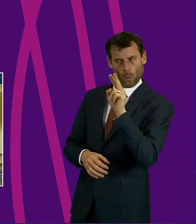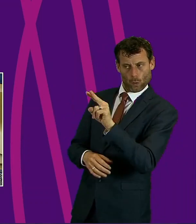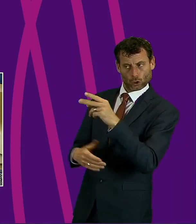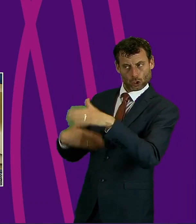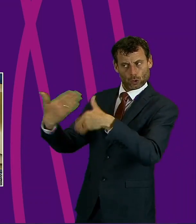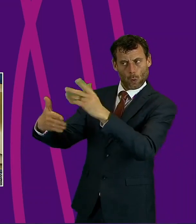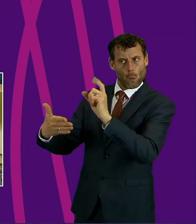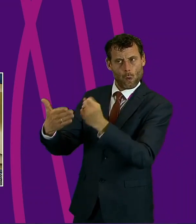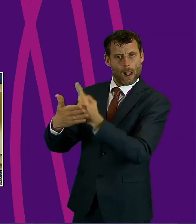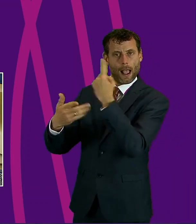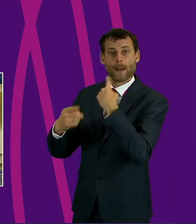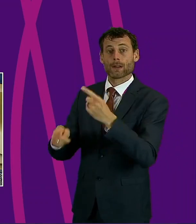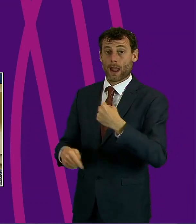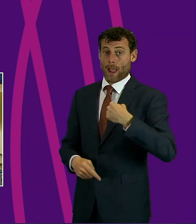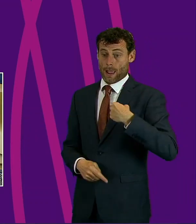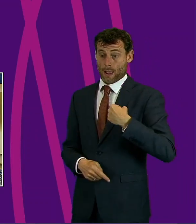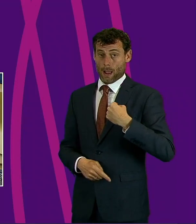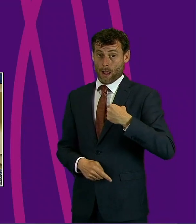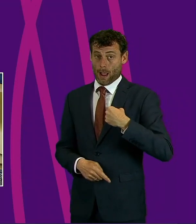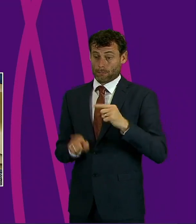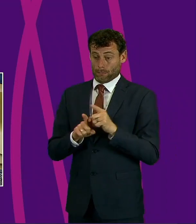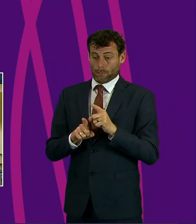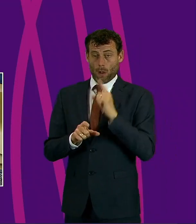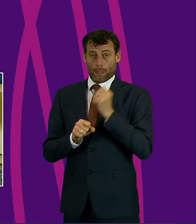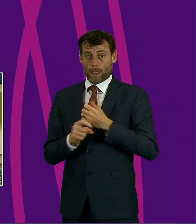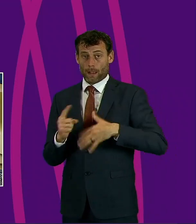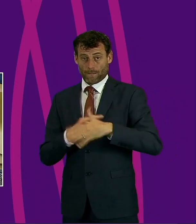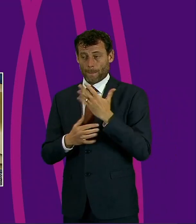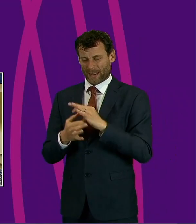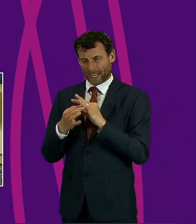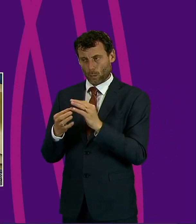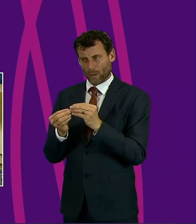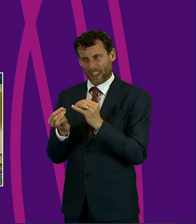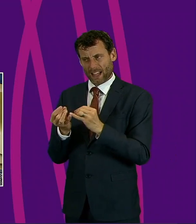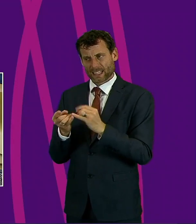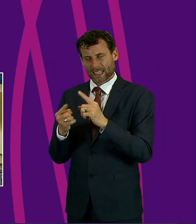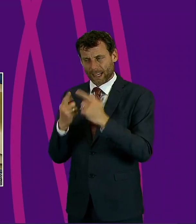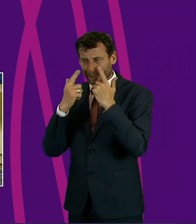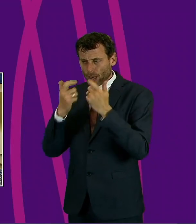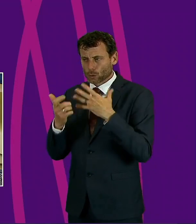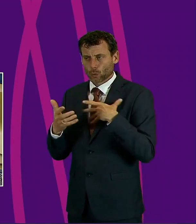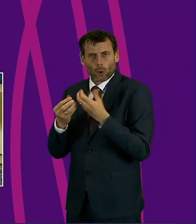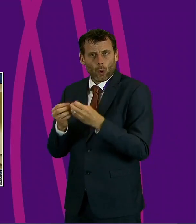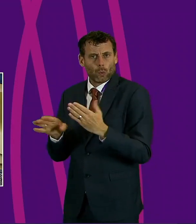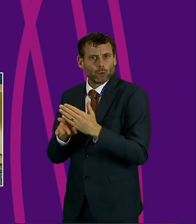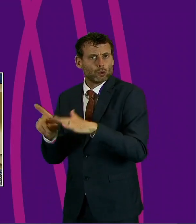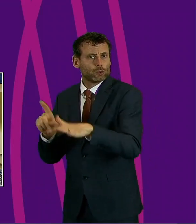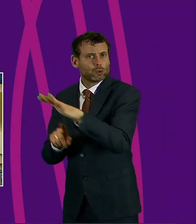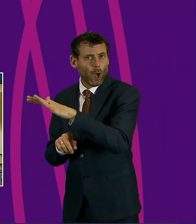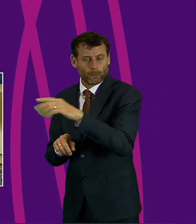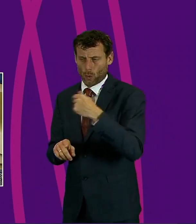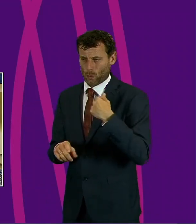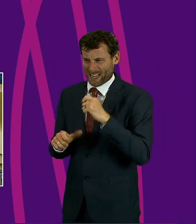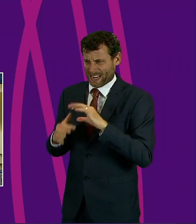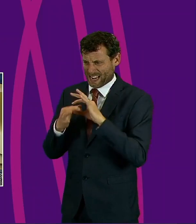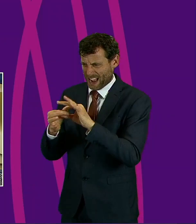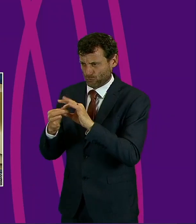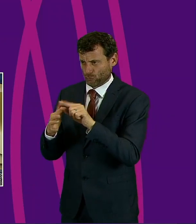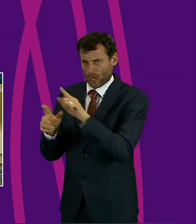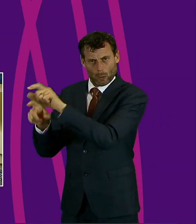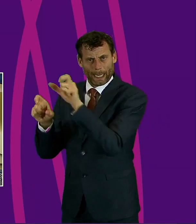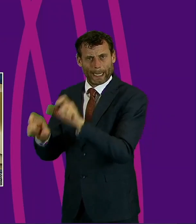have personally, as has the government generally, engaged with SSE over these issues in the past, and we will continue to do so to make sure that as